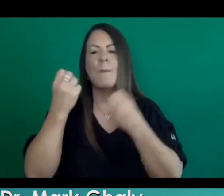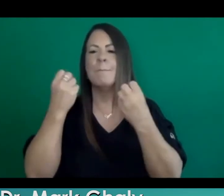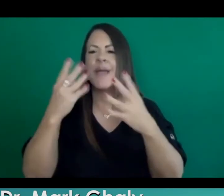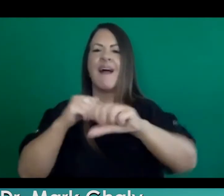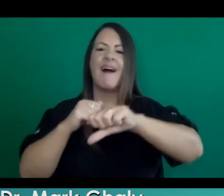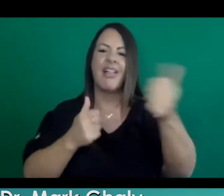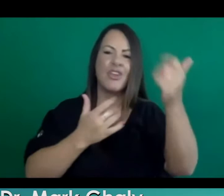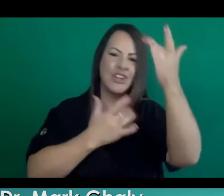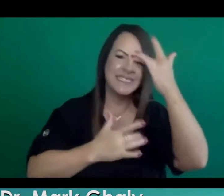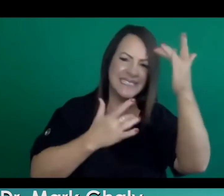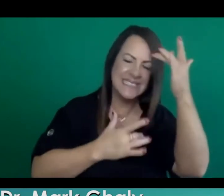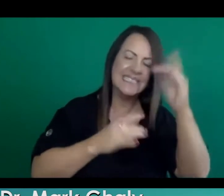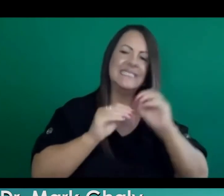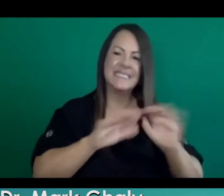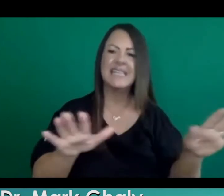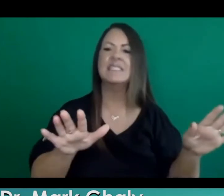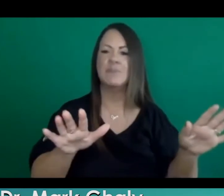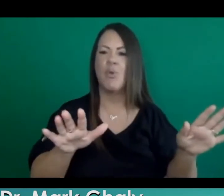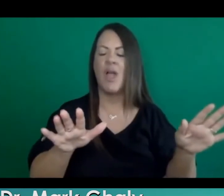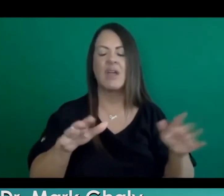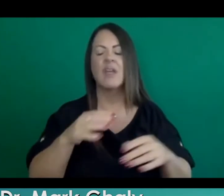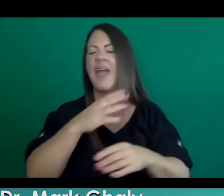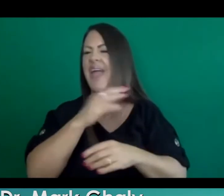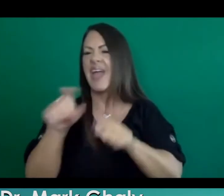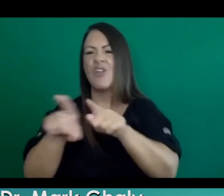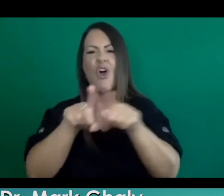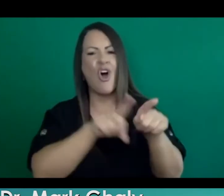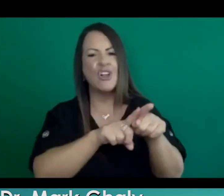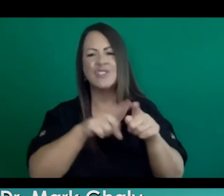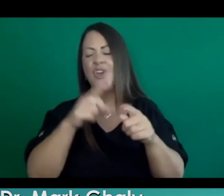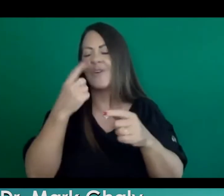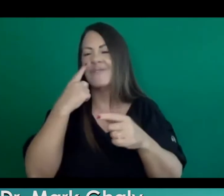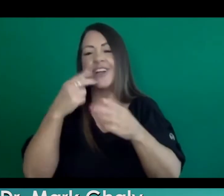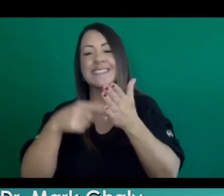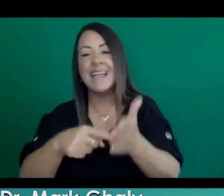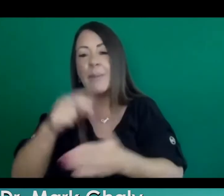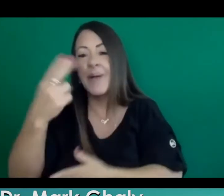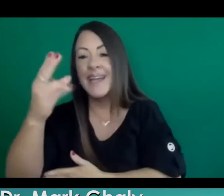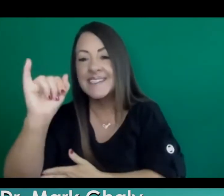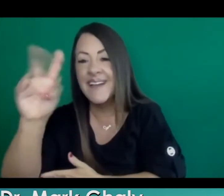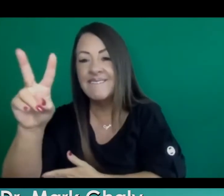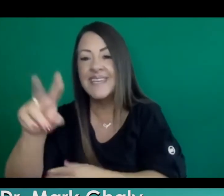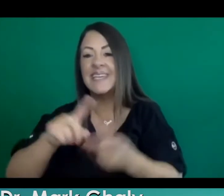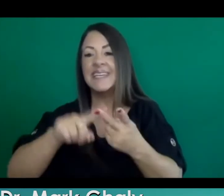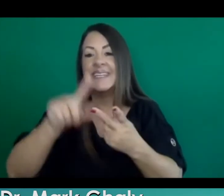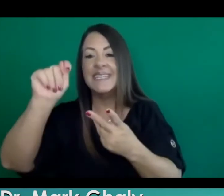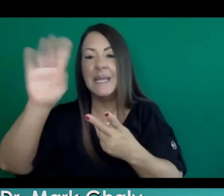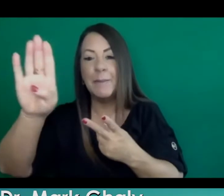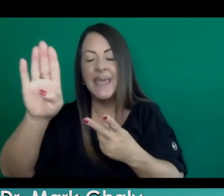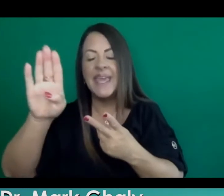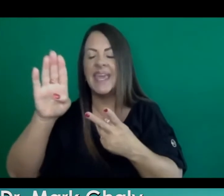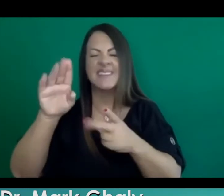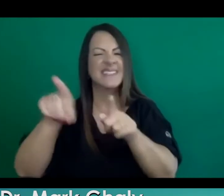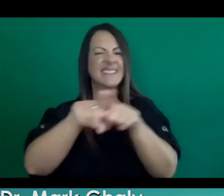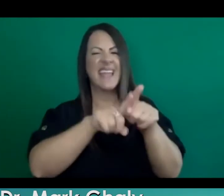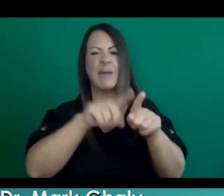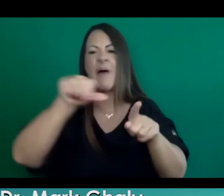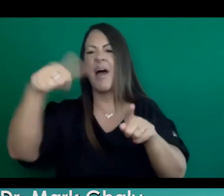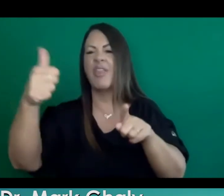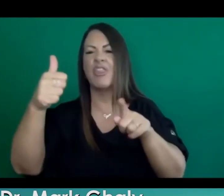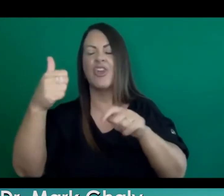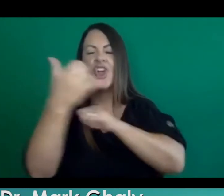this is a key tool for everything from HIV to tuberculosis to how other countries have